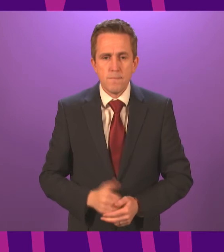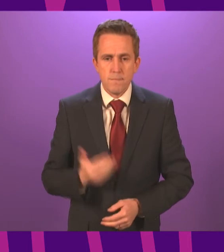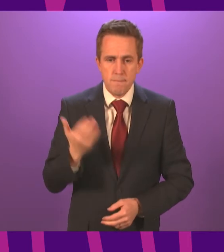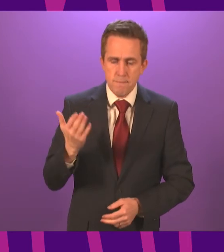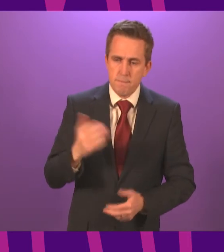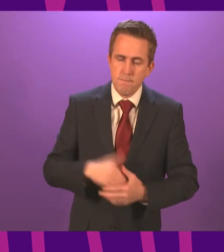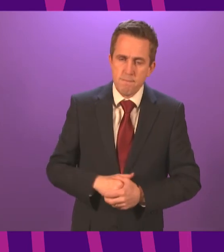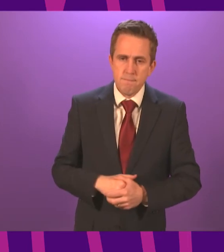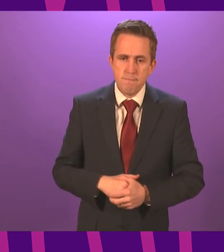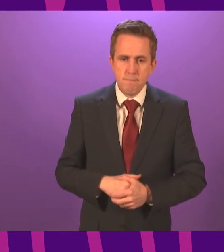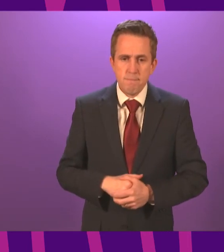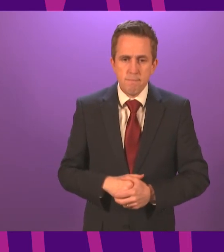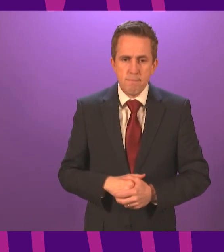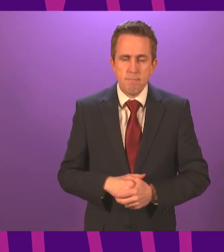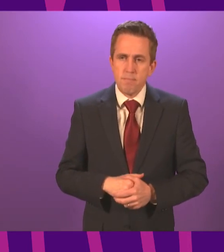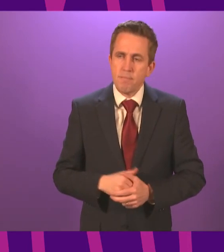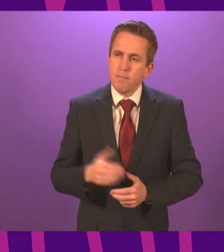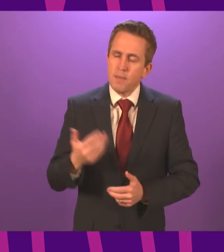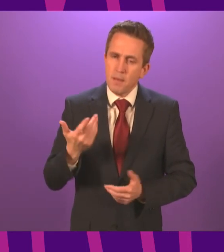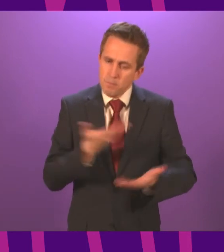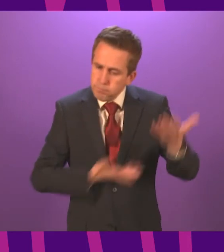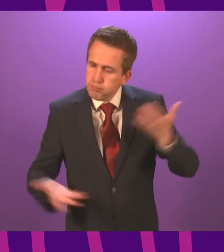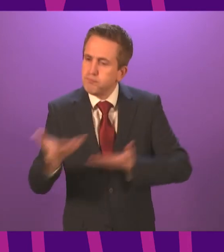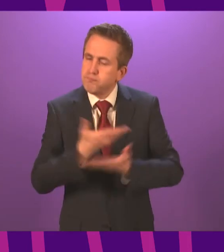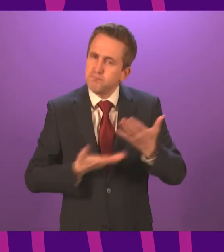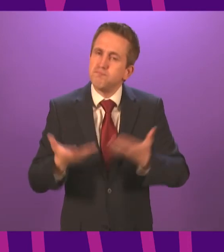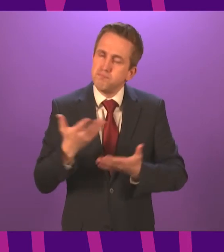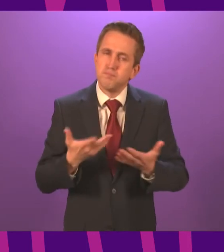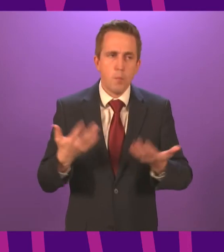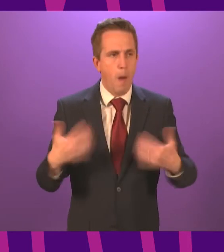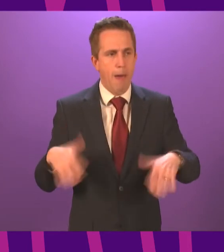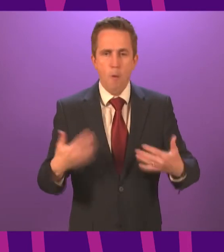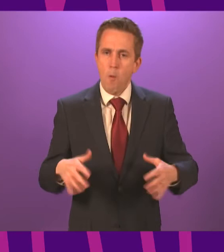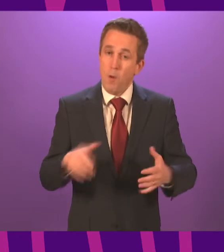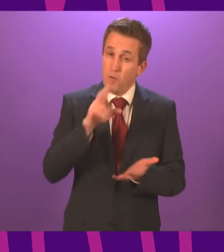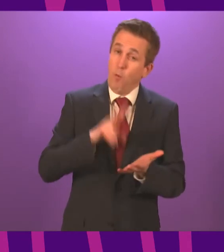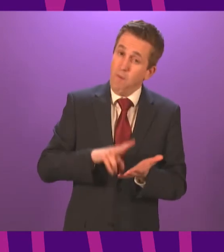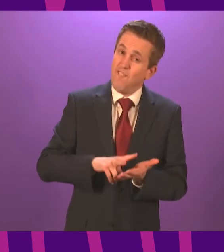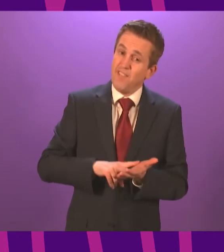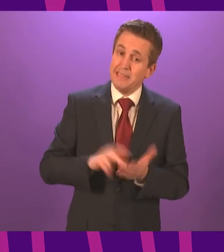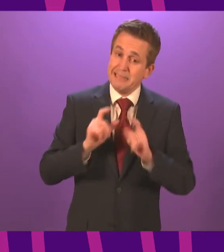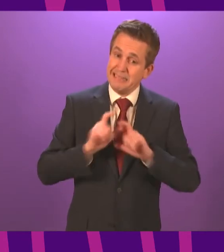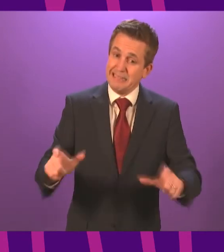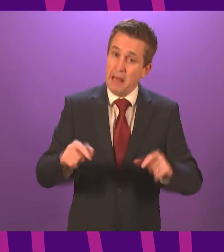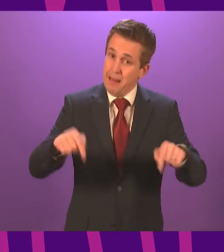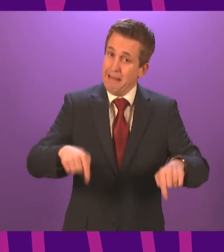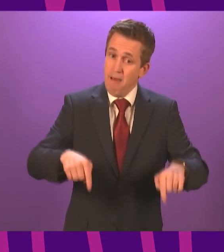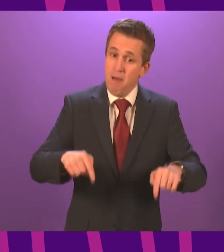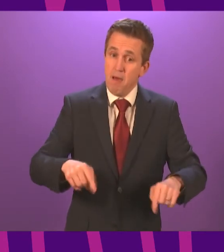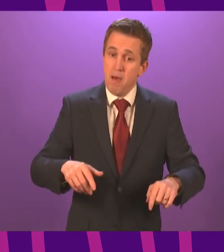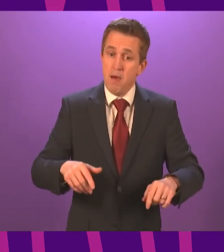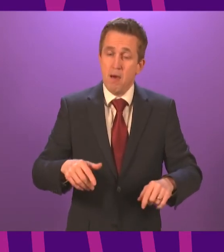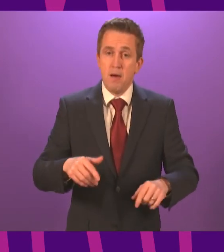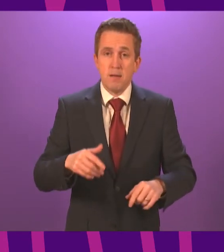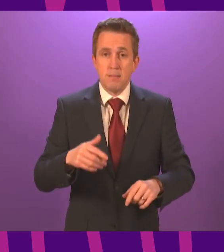Presiding Officer. Today's debate has been a sobering reminder to us all that this pandemic hasn't gone away. Bold talk in the summer that we're on the cusp